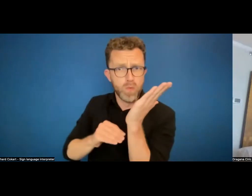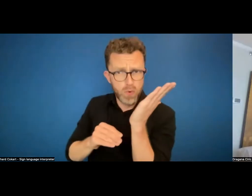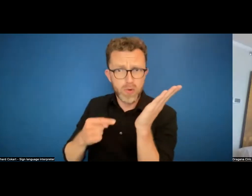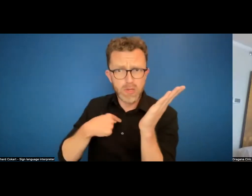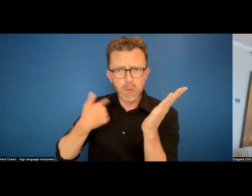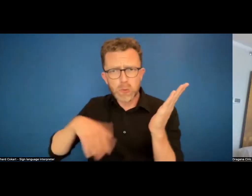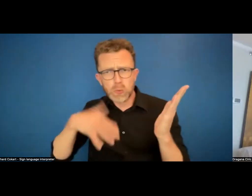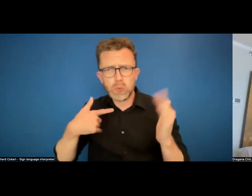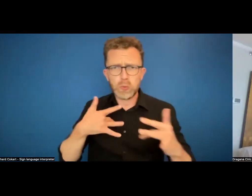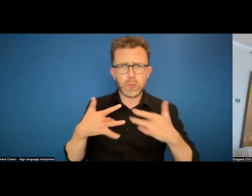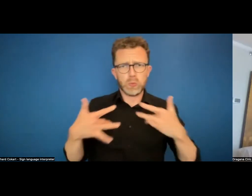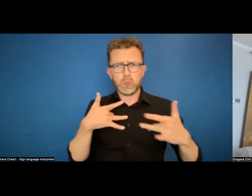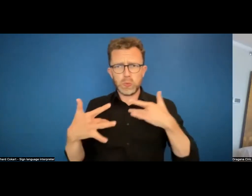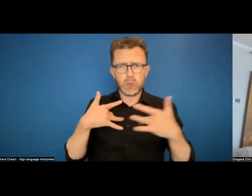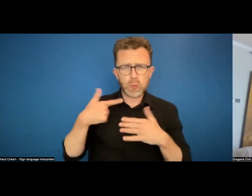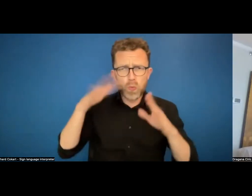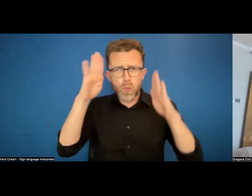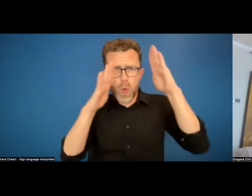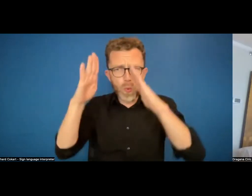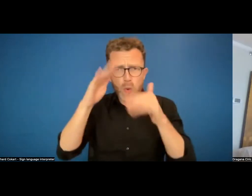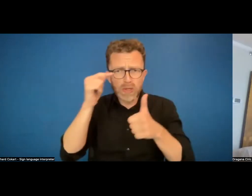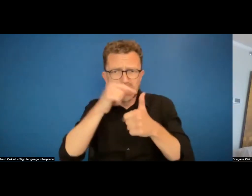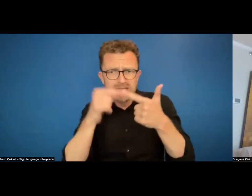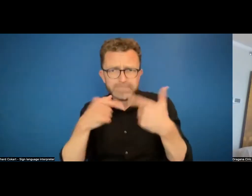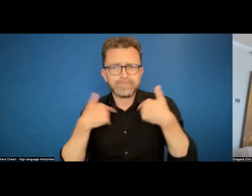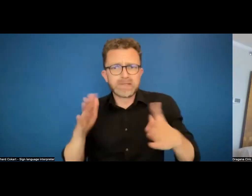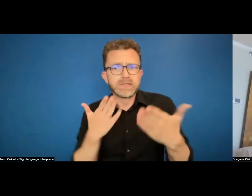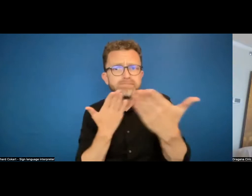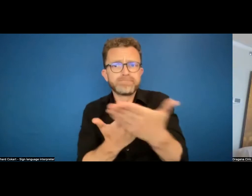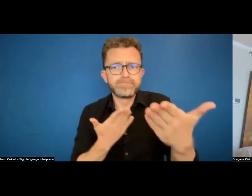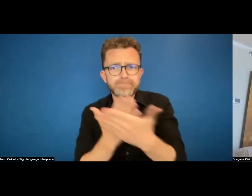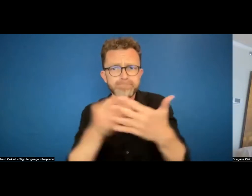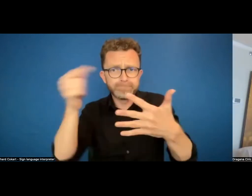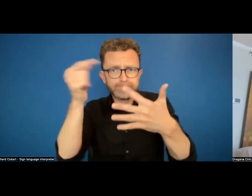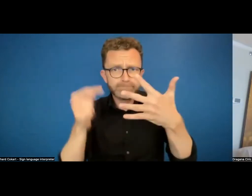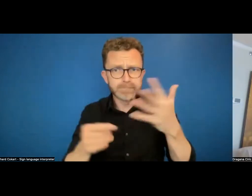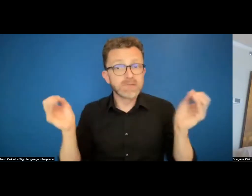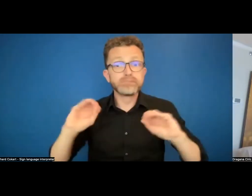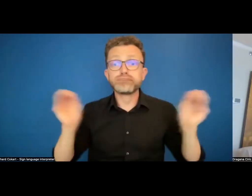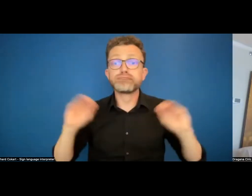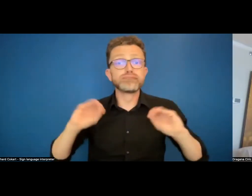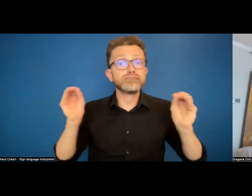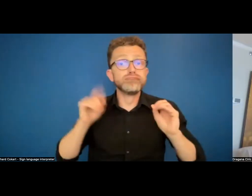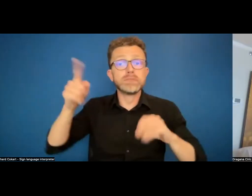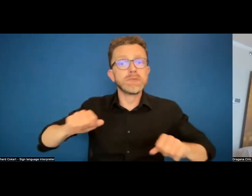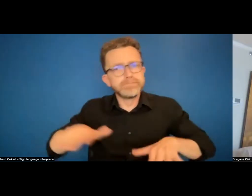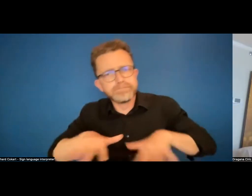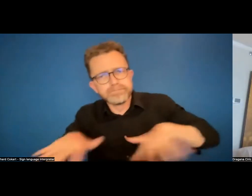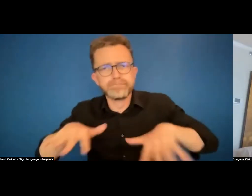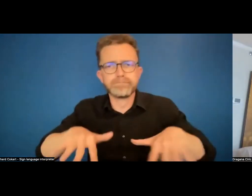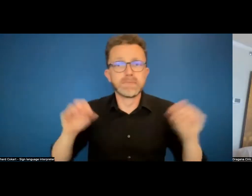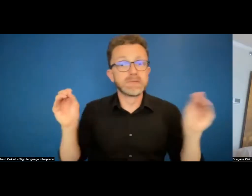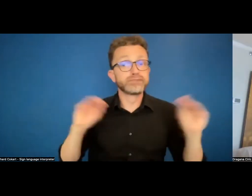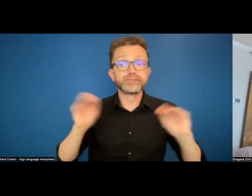And my colleagues have just came back from the second visit to Ukrainian institutions. and the